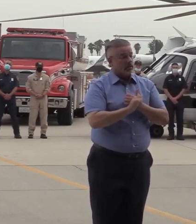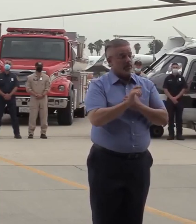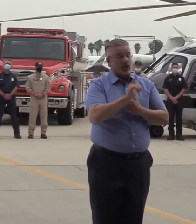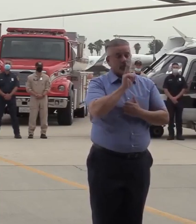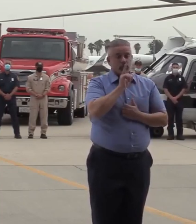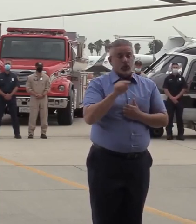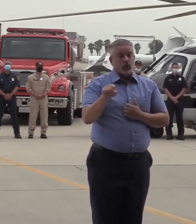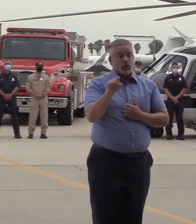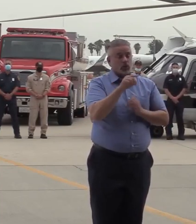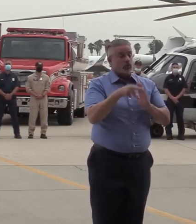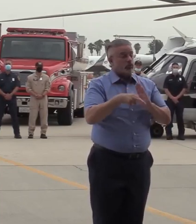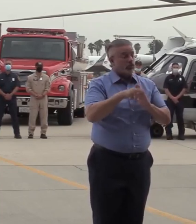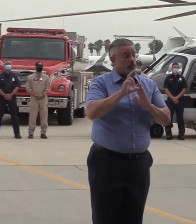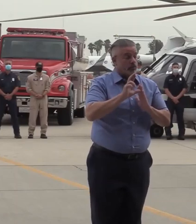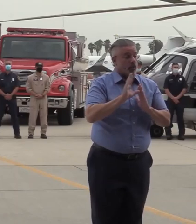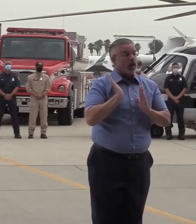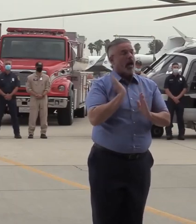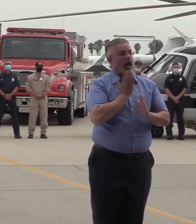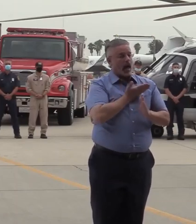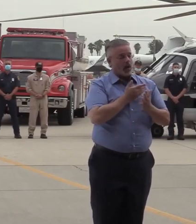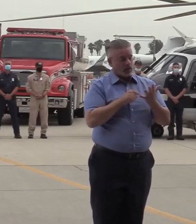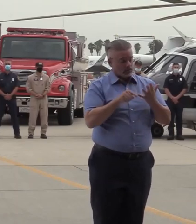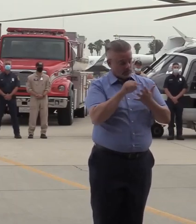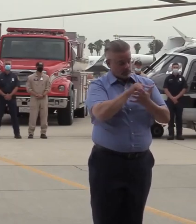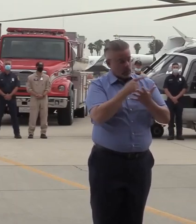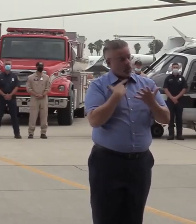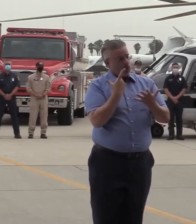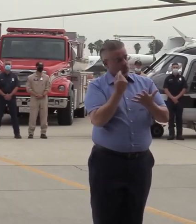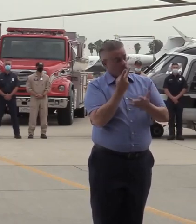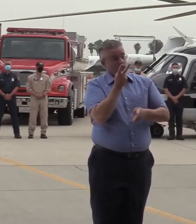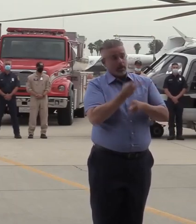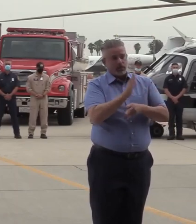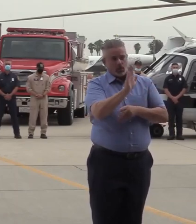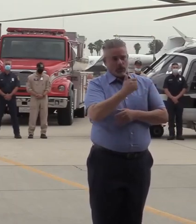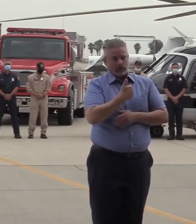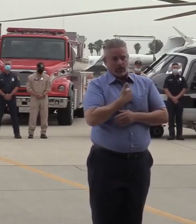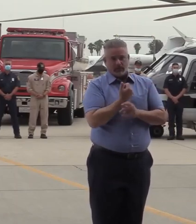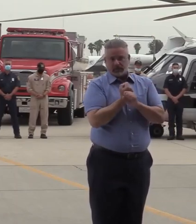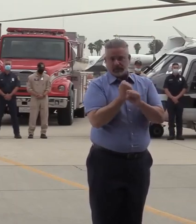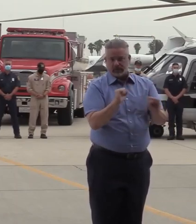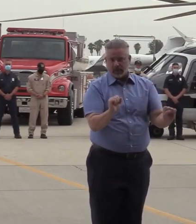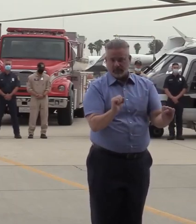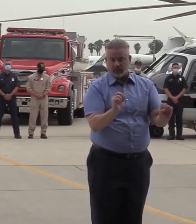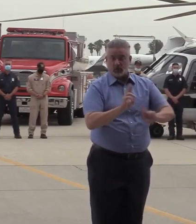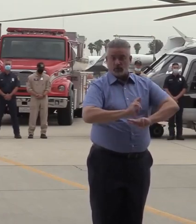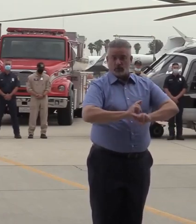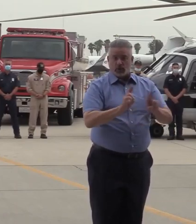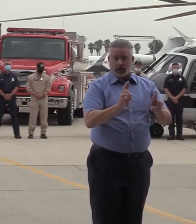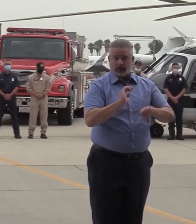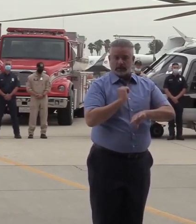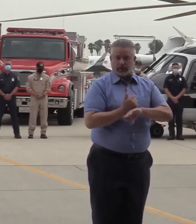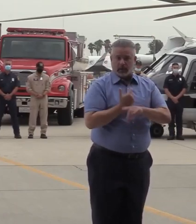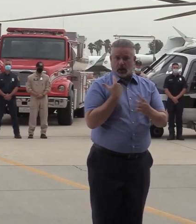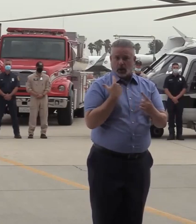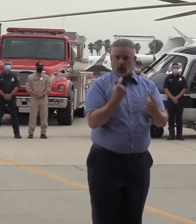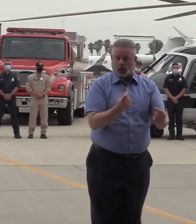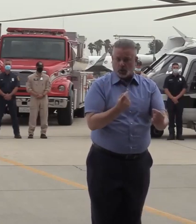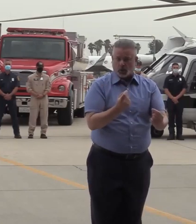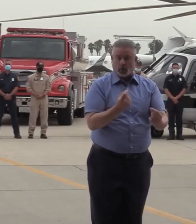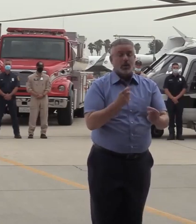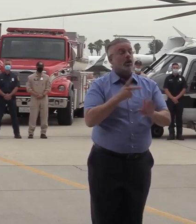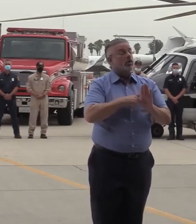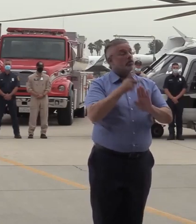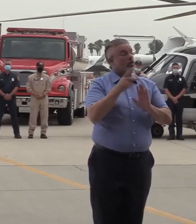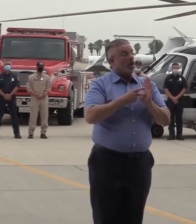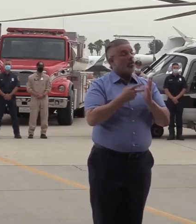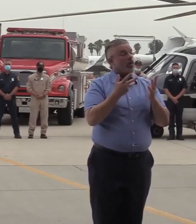make sure that you review our protocols for what you can do to keep yourself safe. It's ready, set, go. This is the